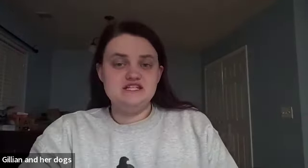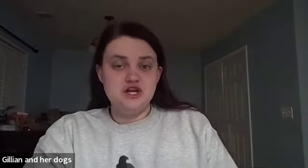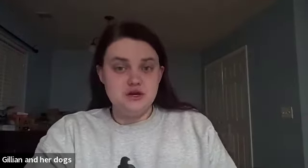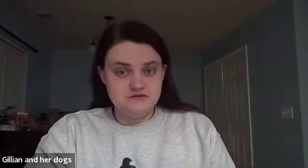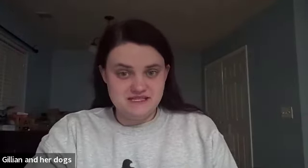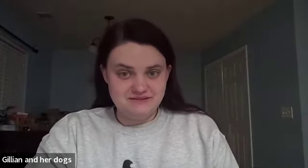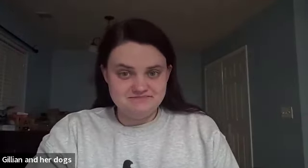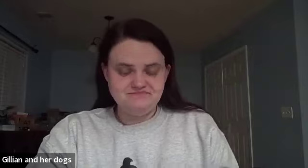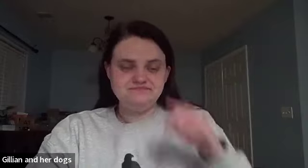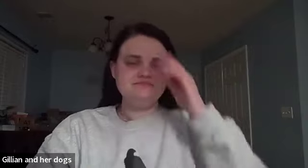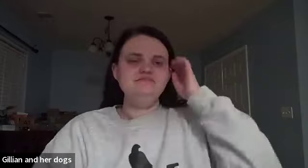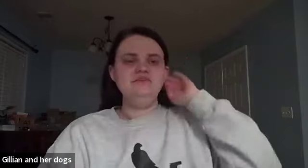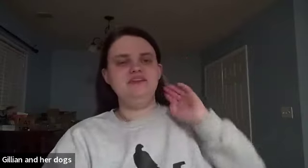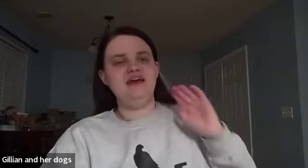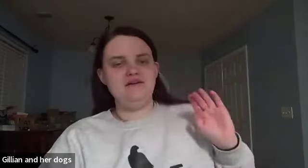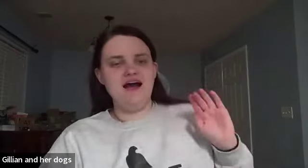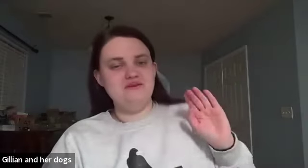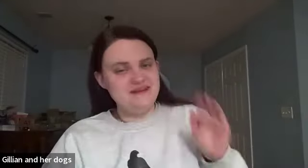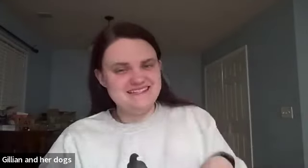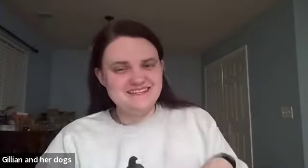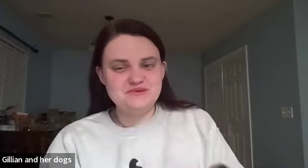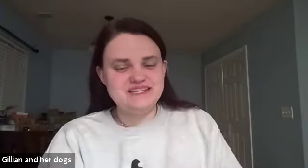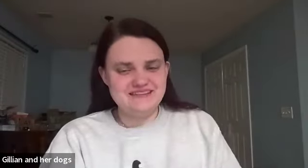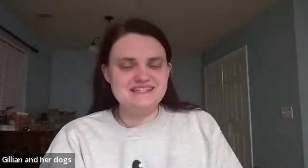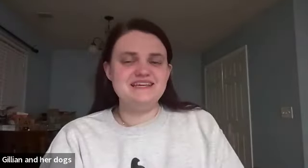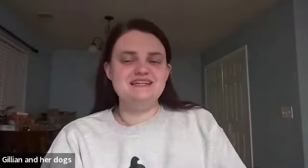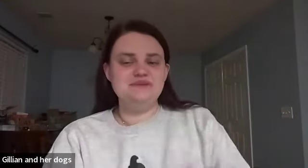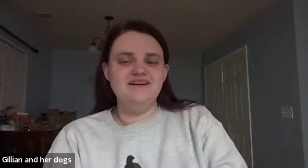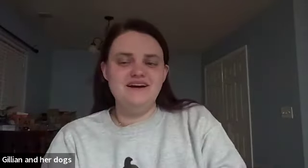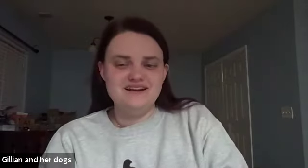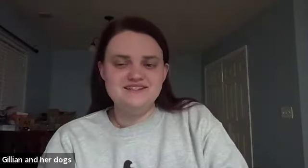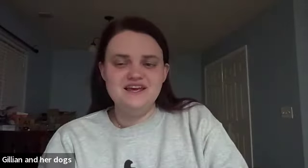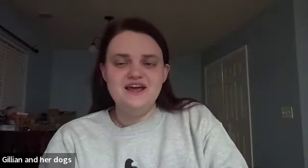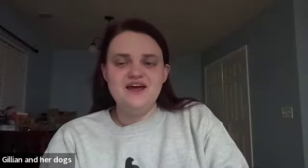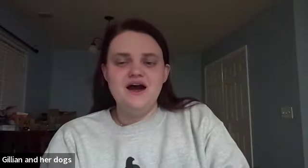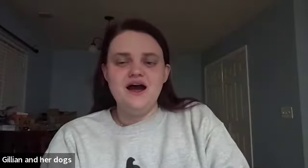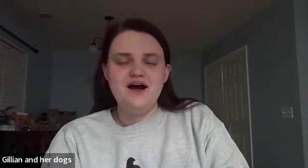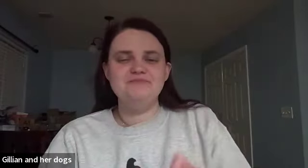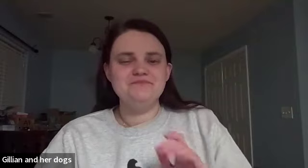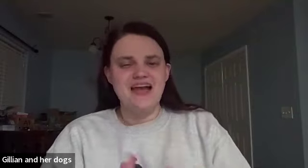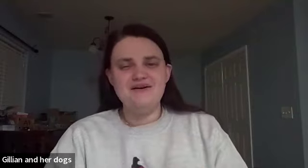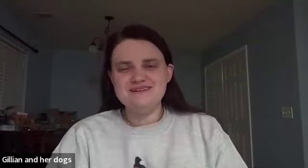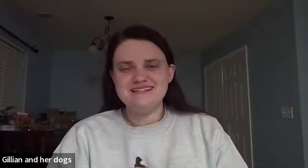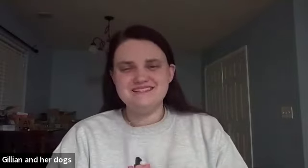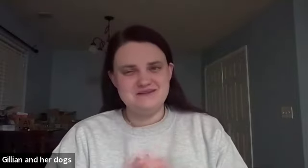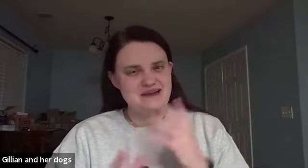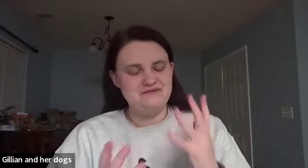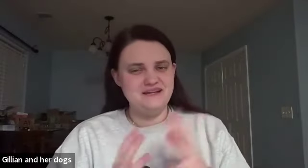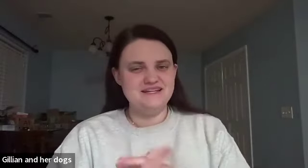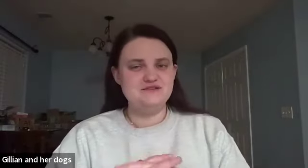is nosy. Now, the reason this one is in this is because I always like to talk about how funny it is